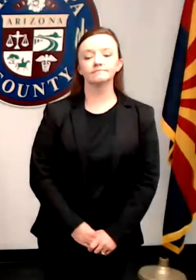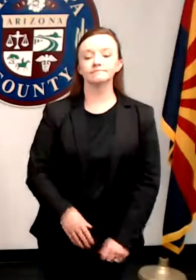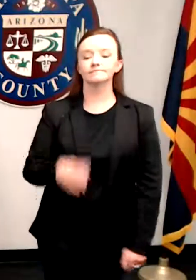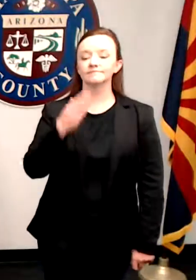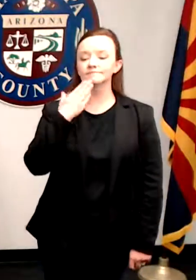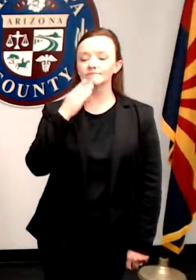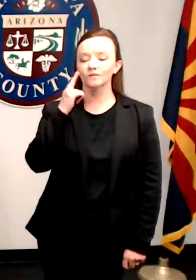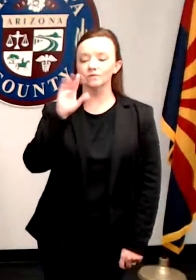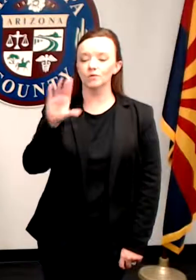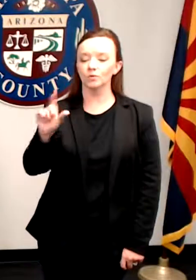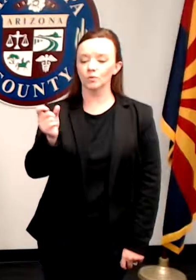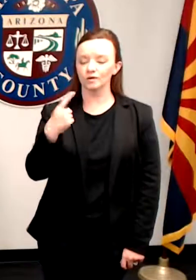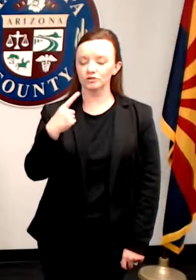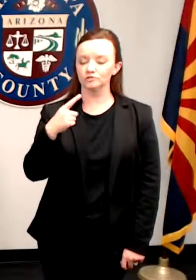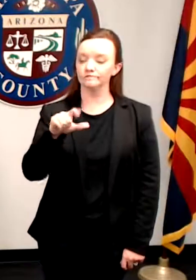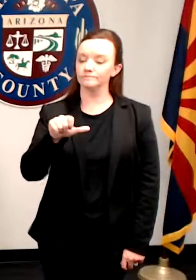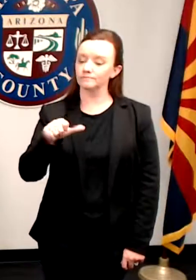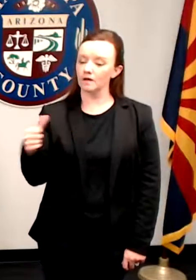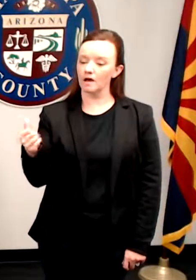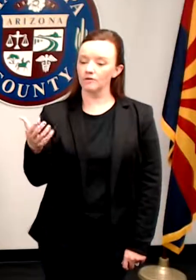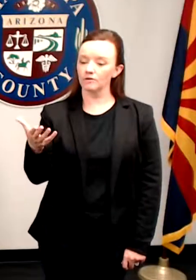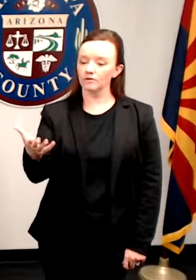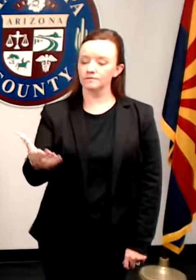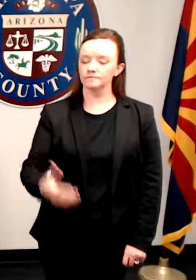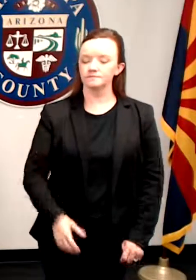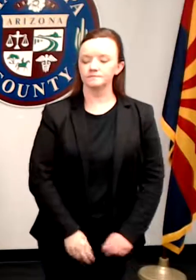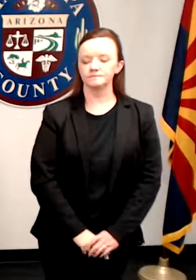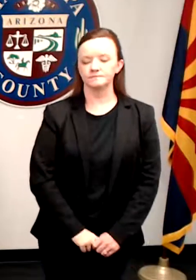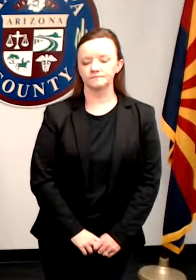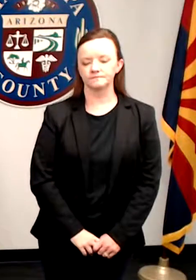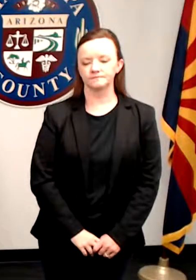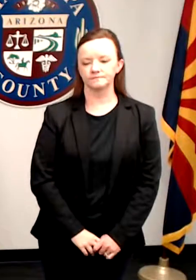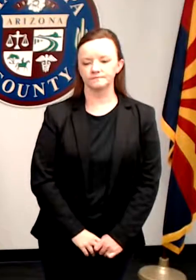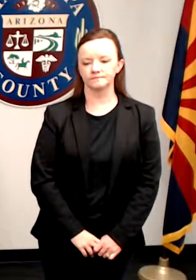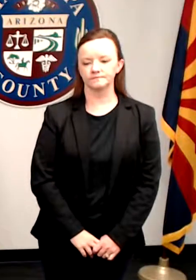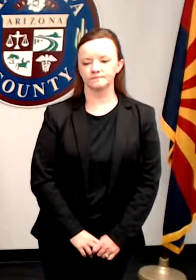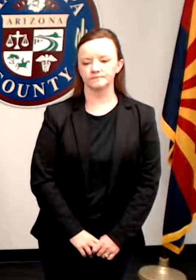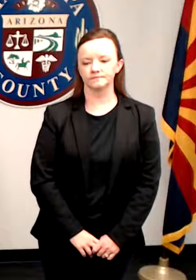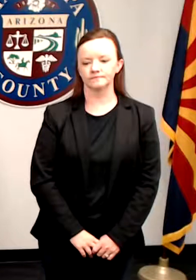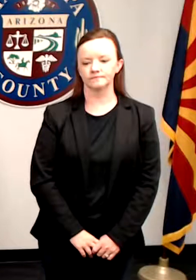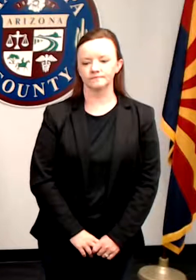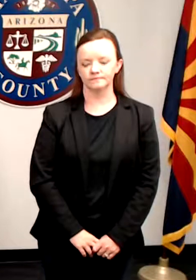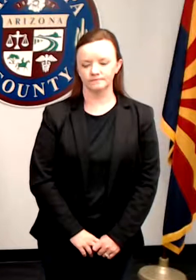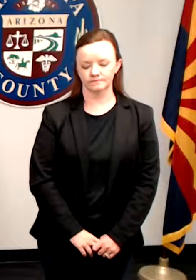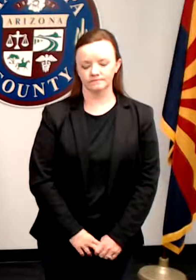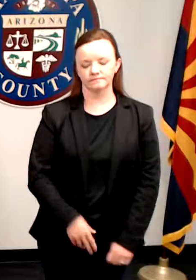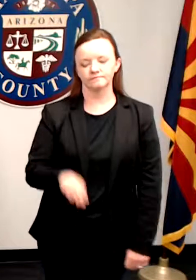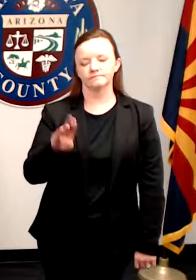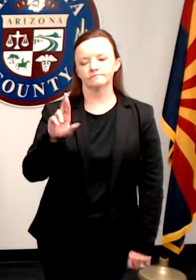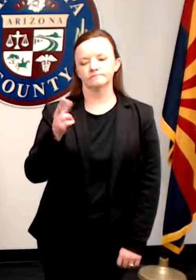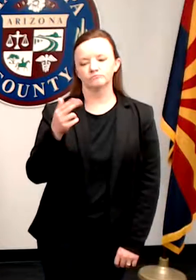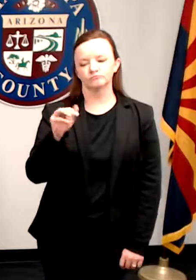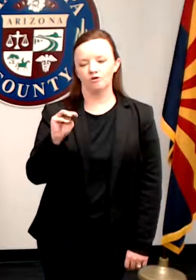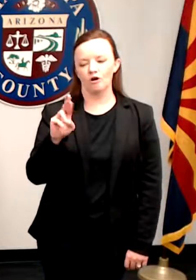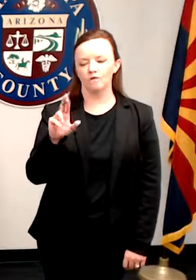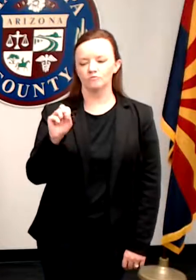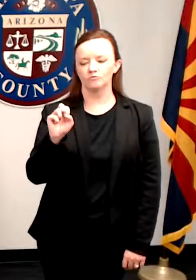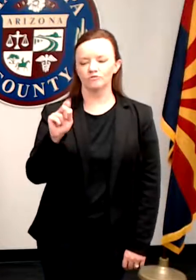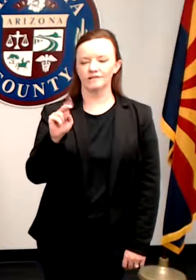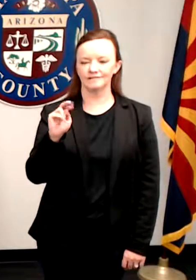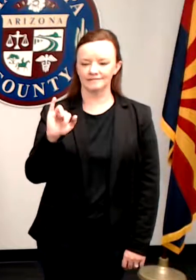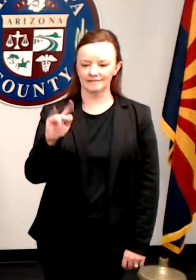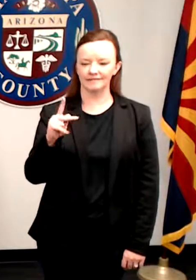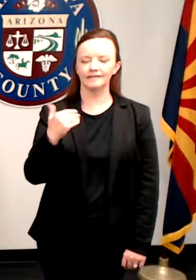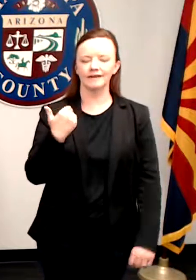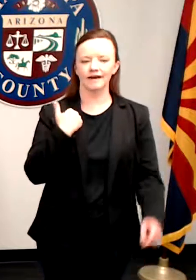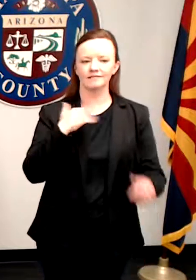Tom, thank you for the question. Chad, do we have another reporter with a question? We do. Ron Resnick has a follow-up question. Brandon, your